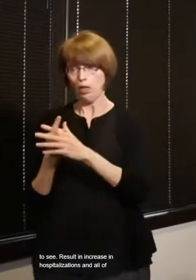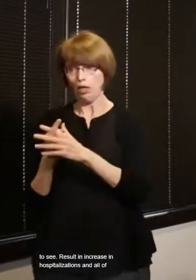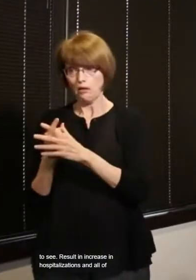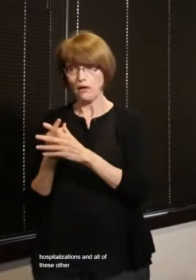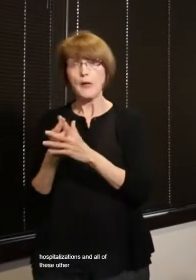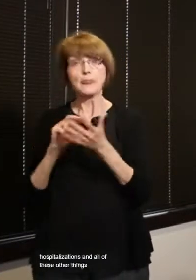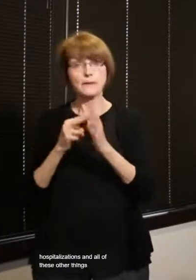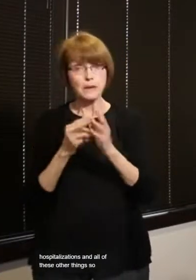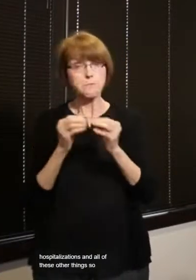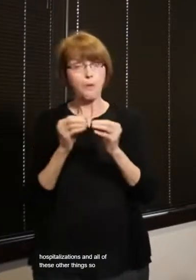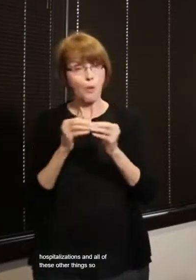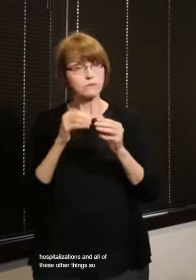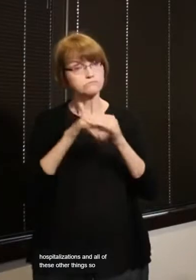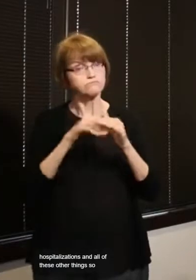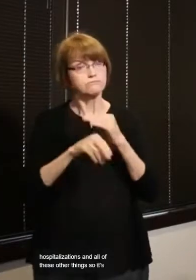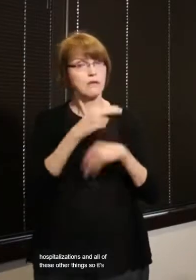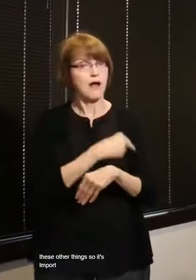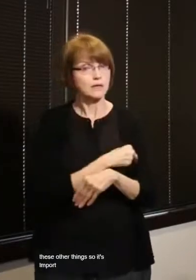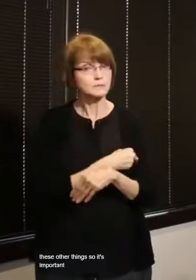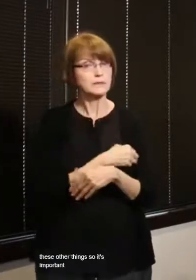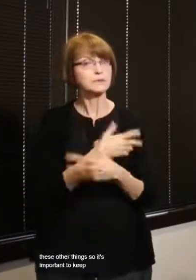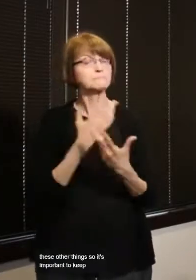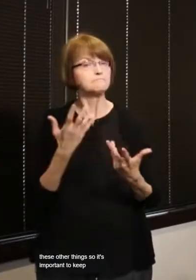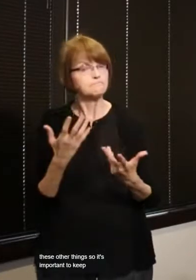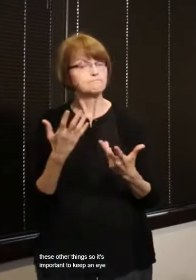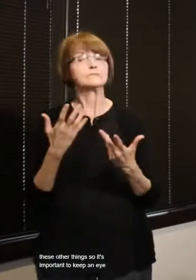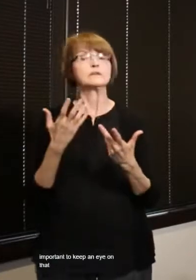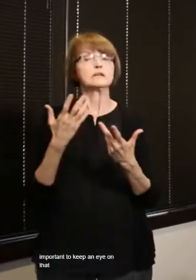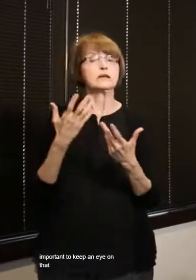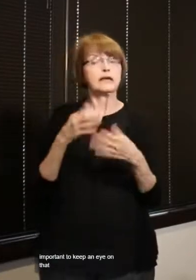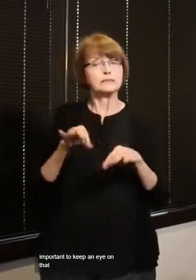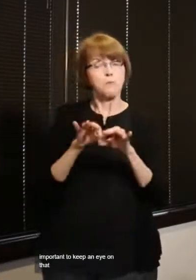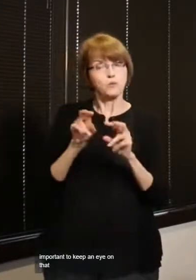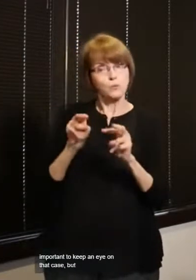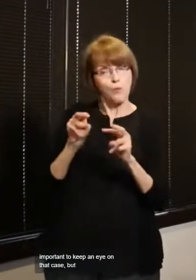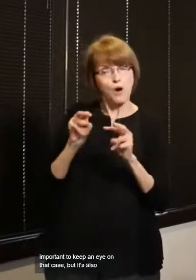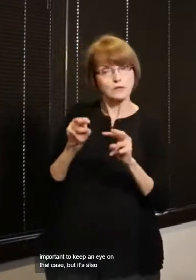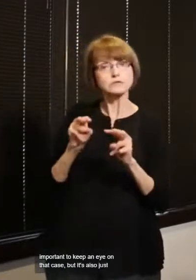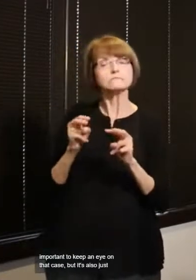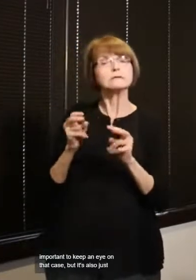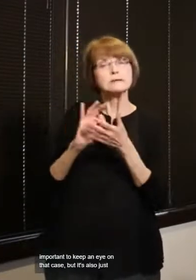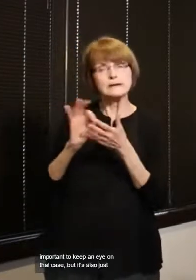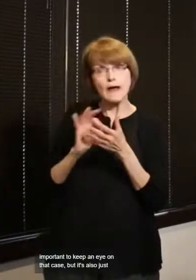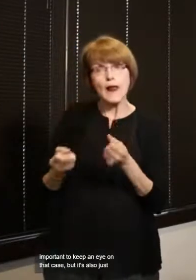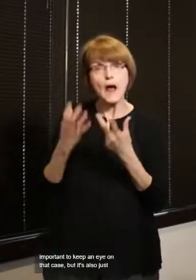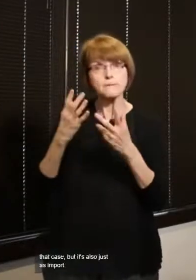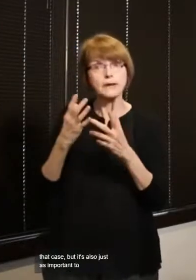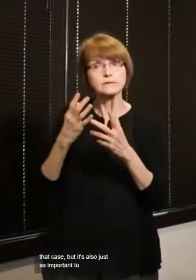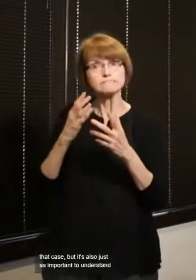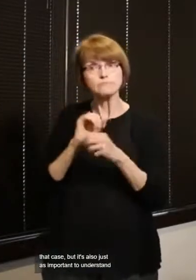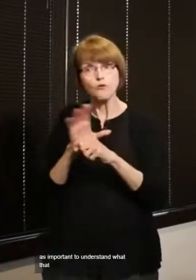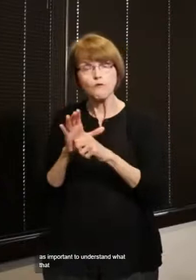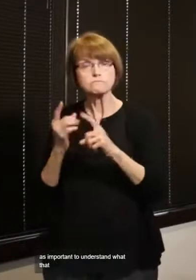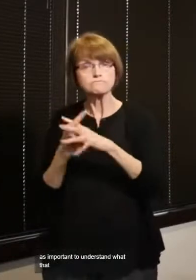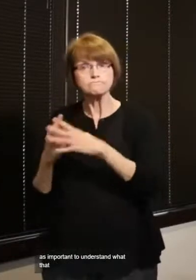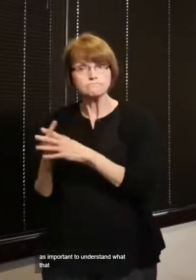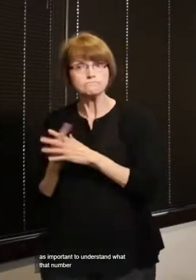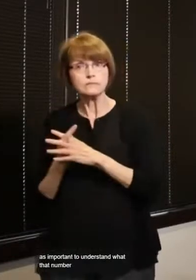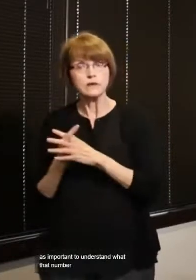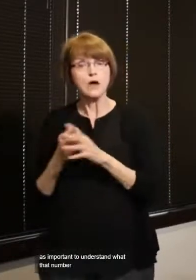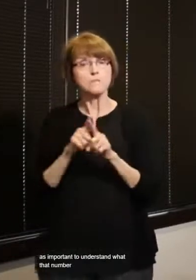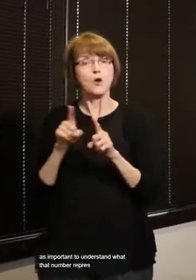things? So it's important to keep an eye on that case count, but it's also just as important to understand what that number